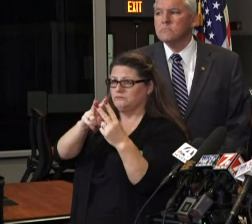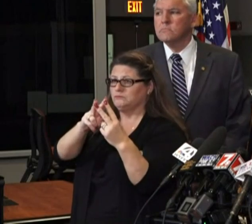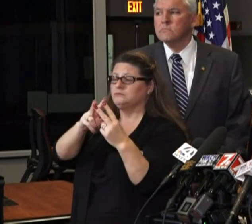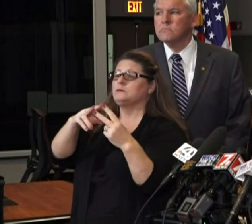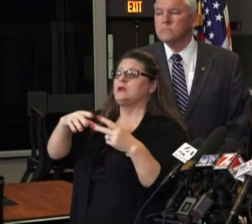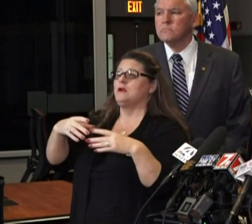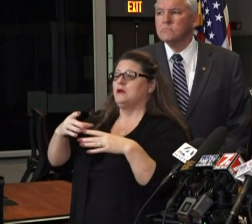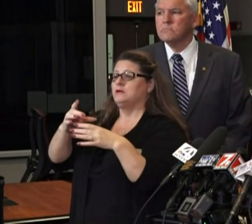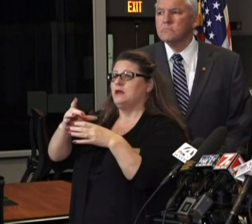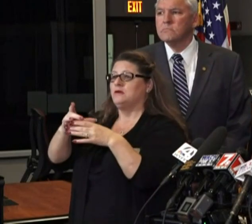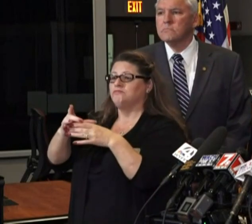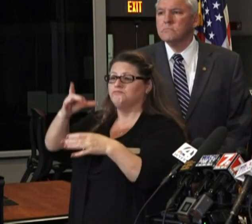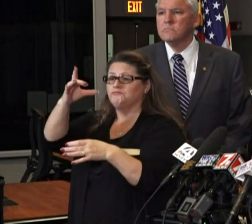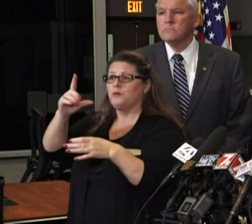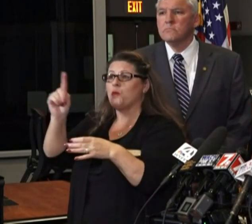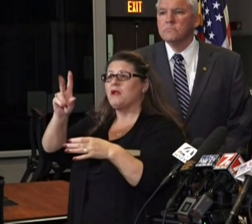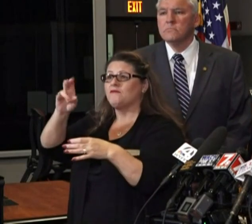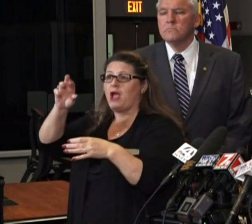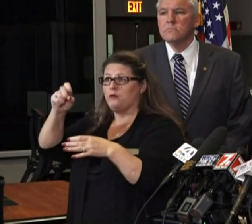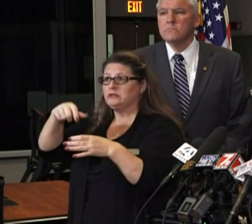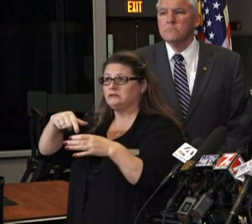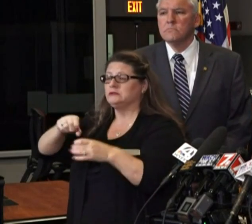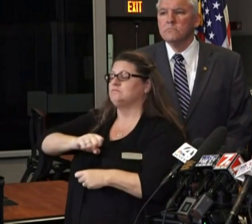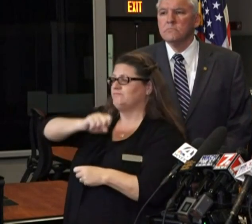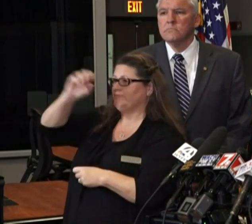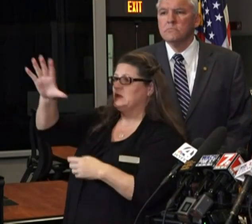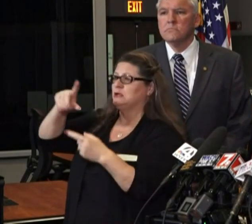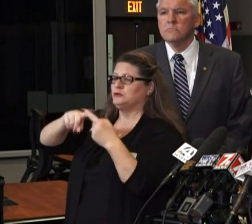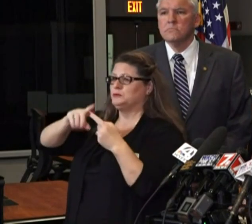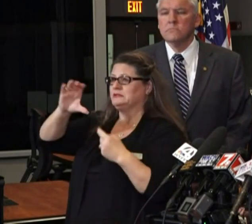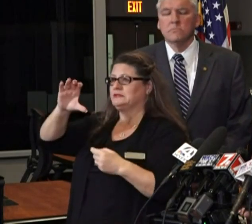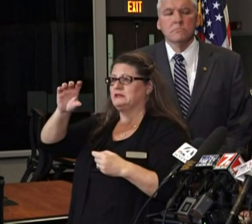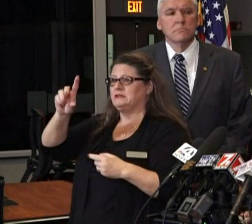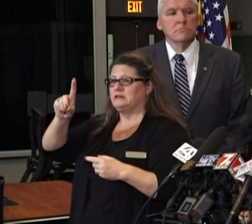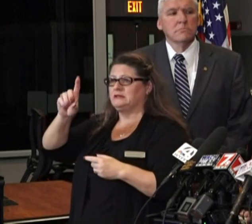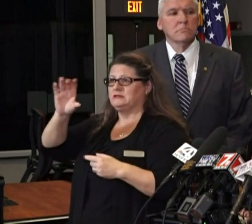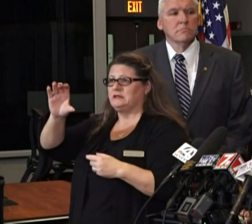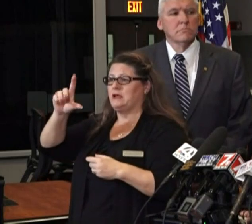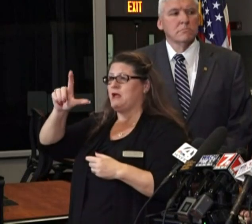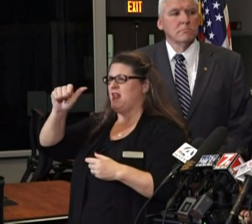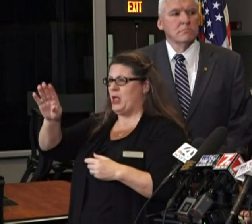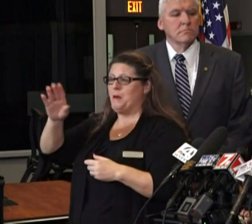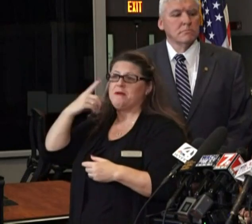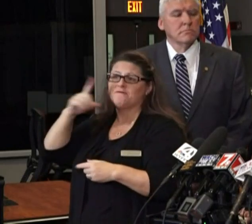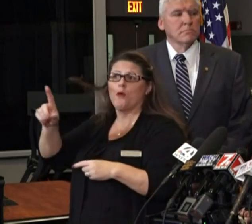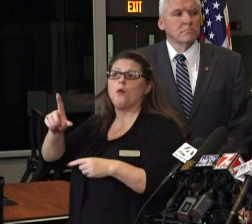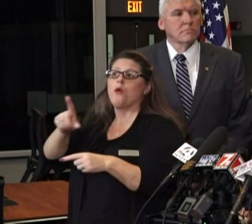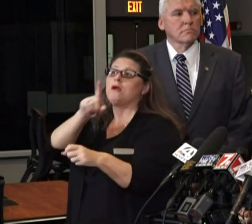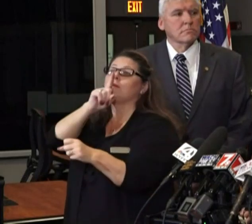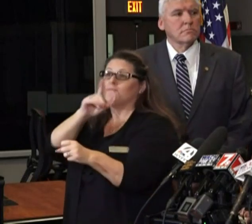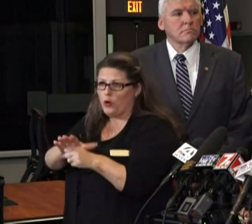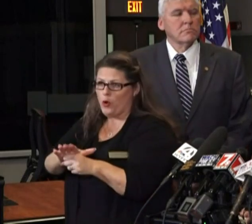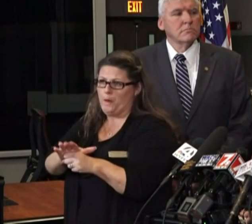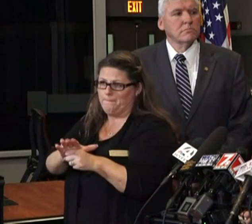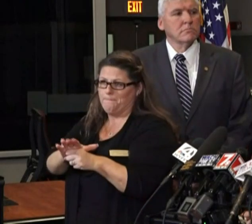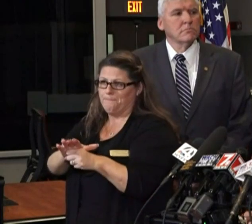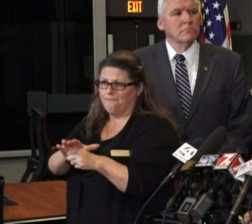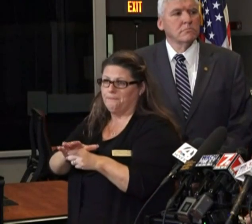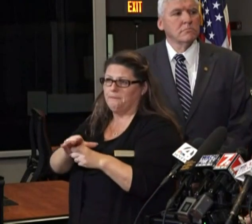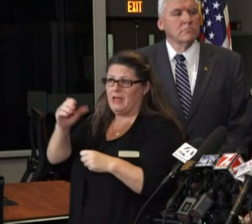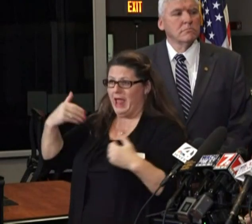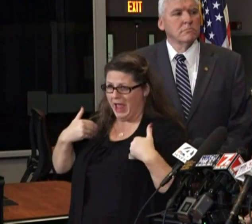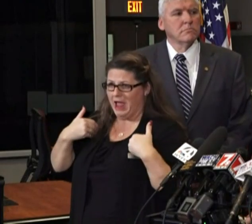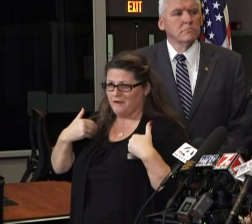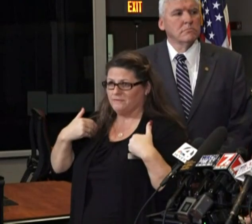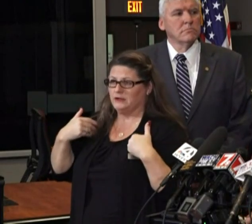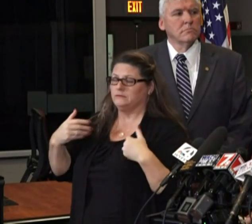the CDC's lab for confirmation testing. Based on what we see and know so far, the